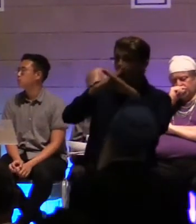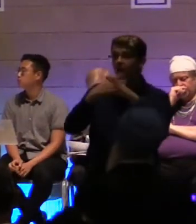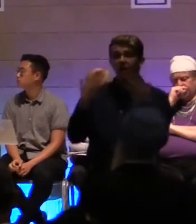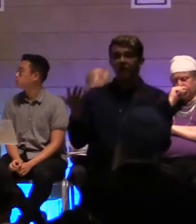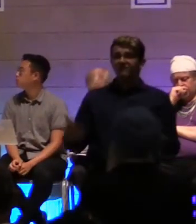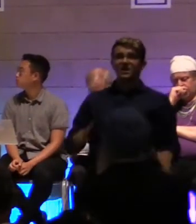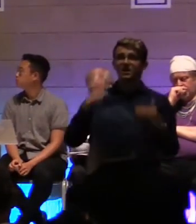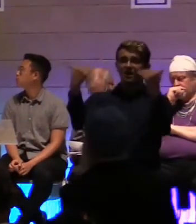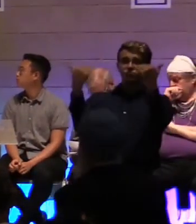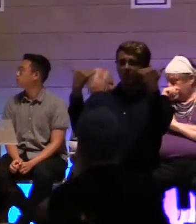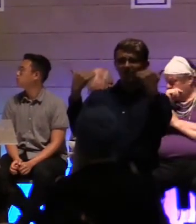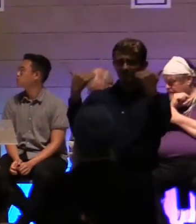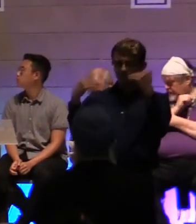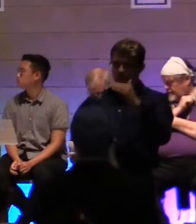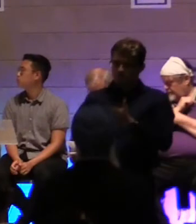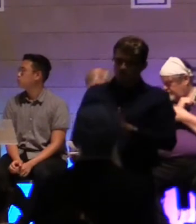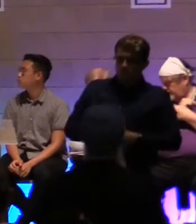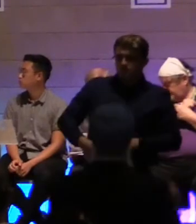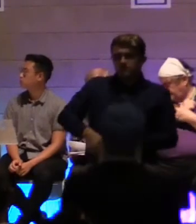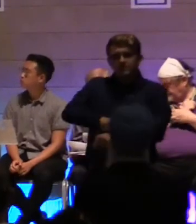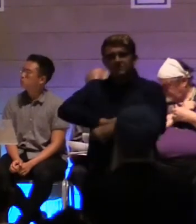I know I can make it.